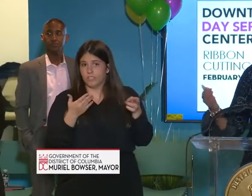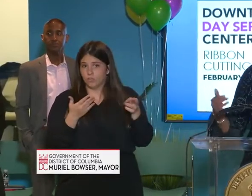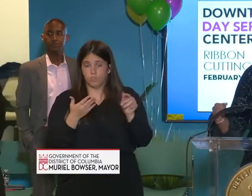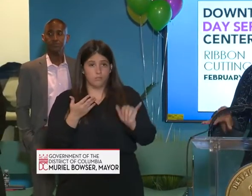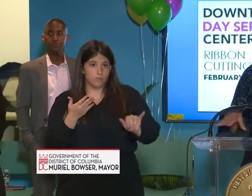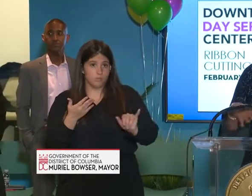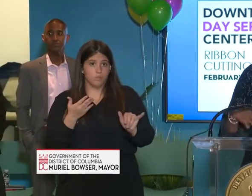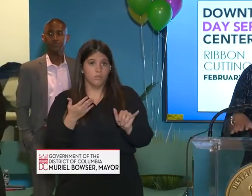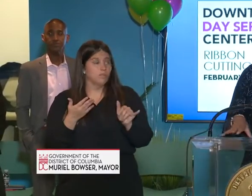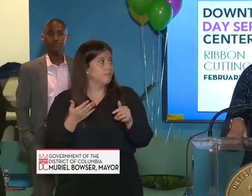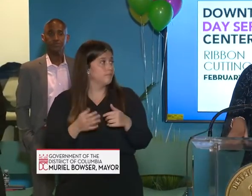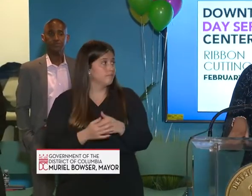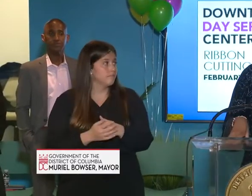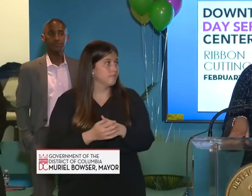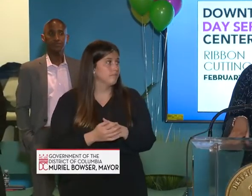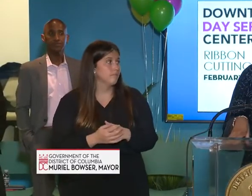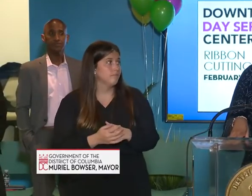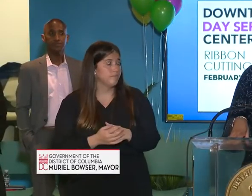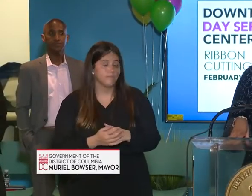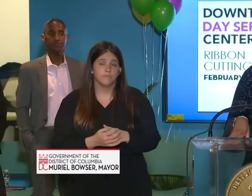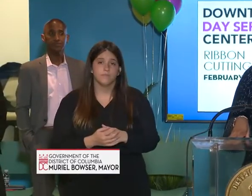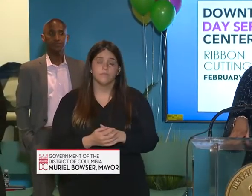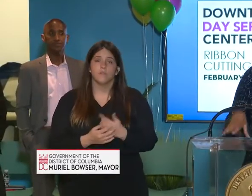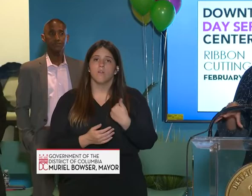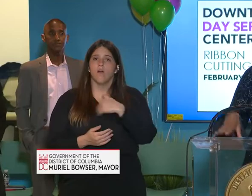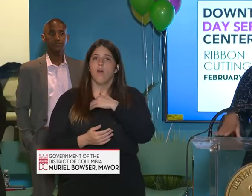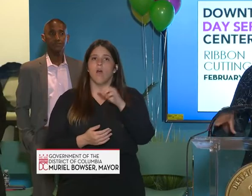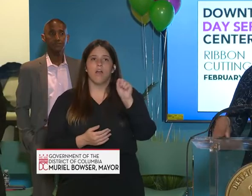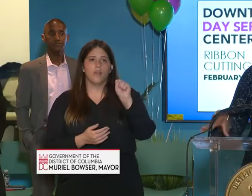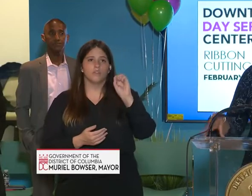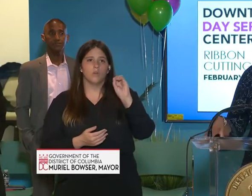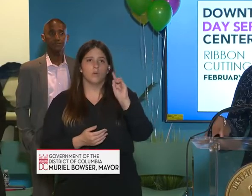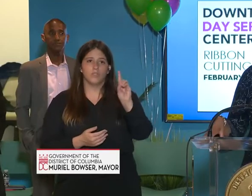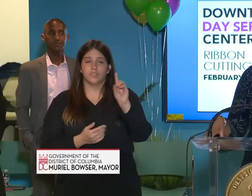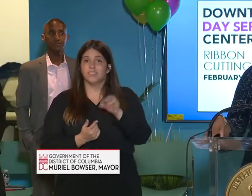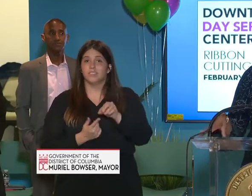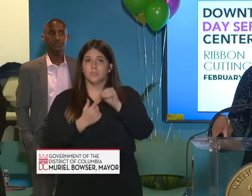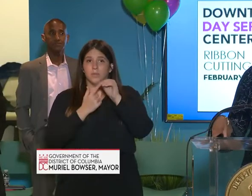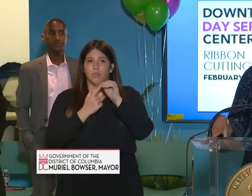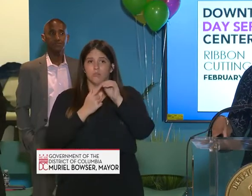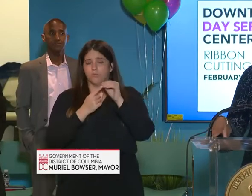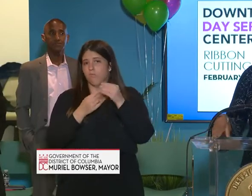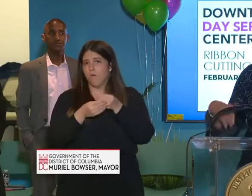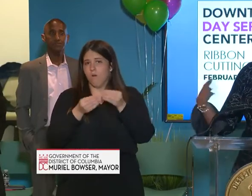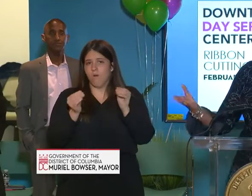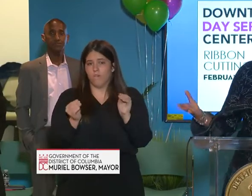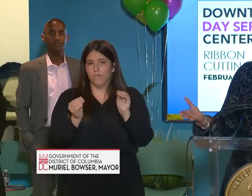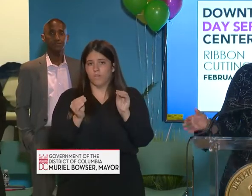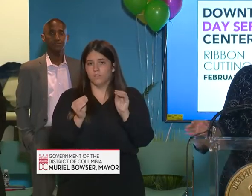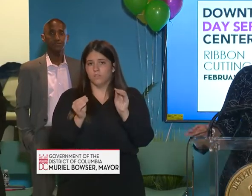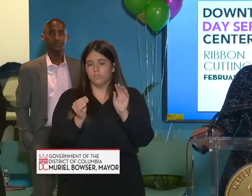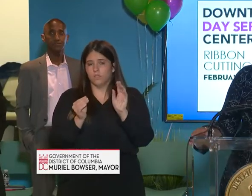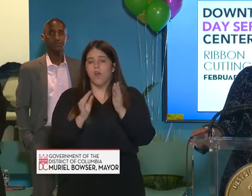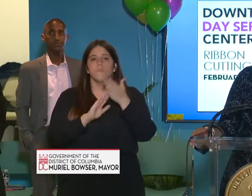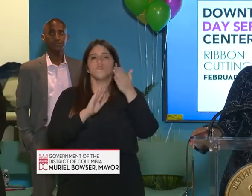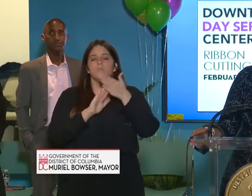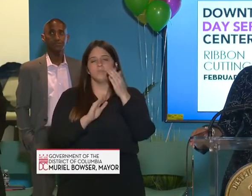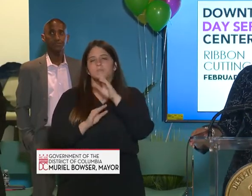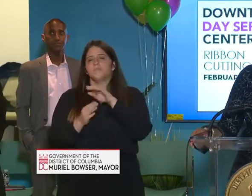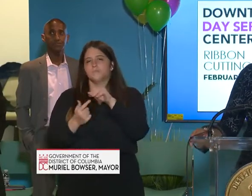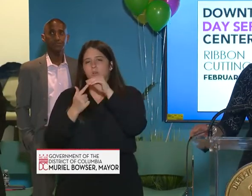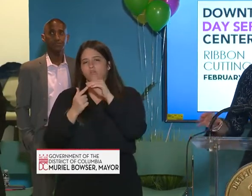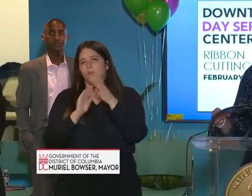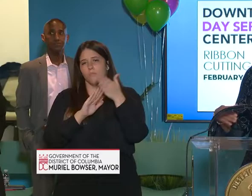Our special event, our special SOD, the Special Operations Division of MPD supports the